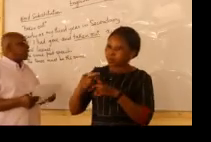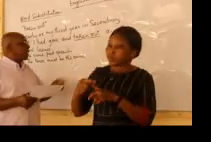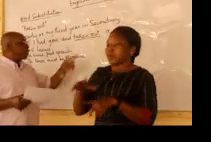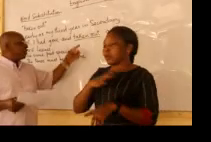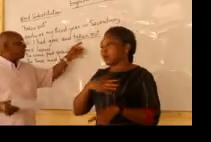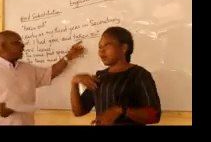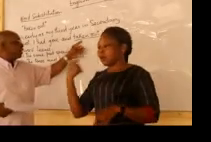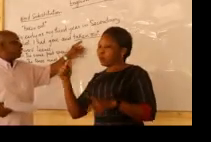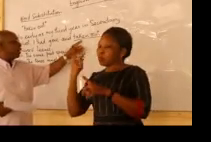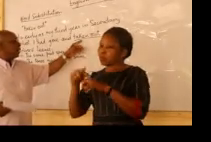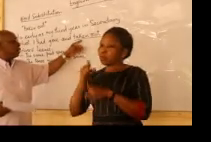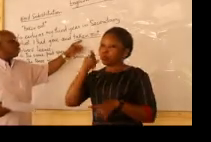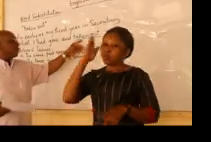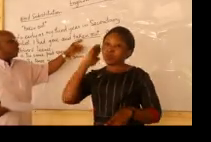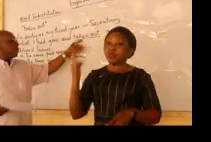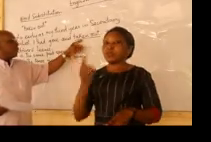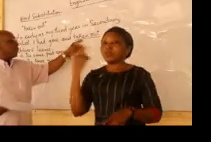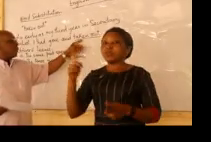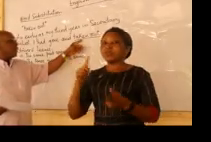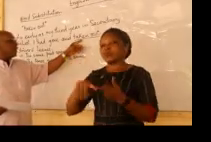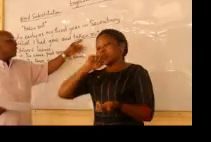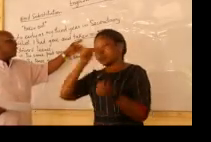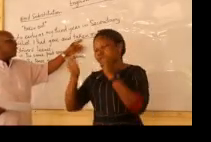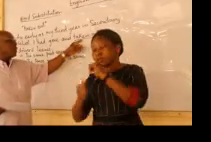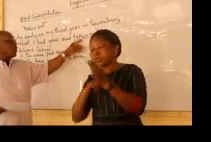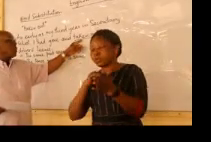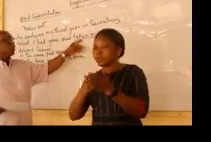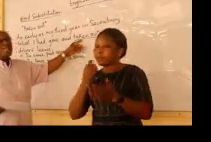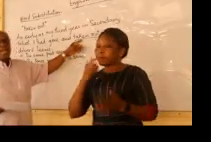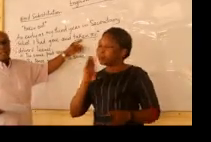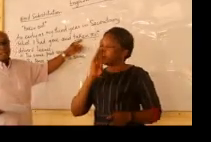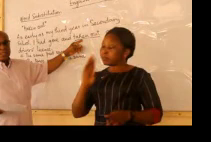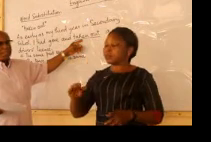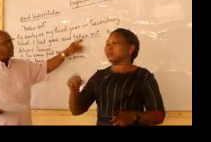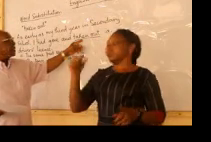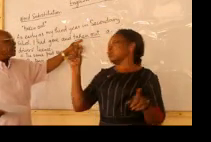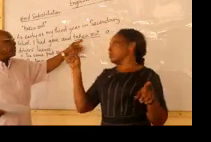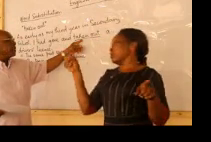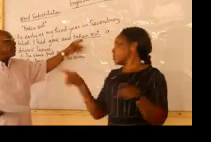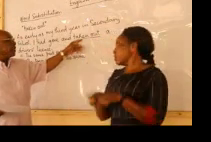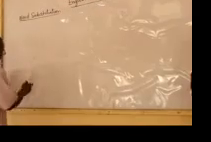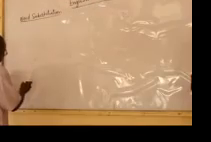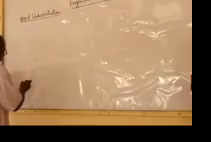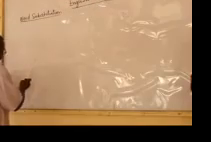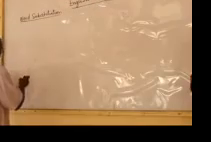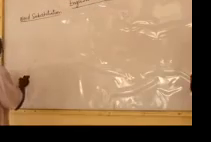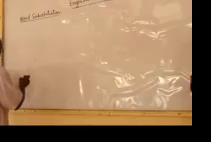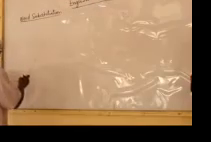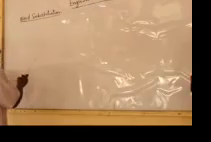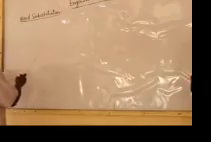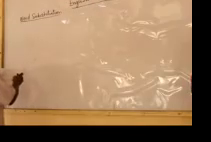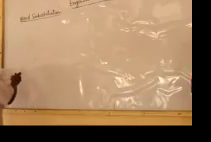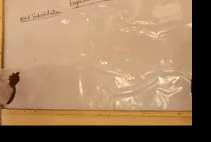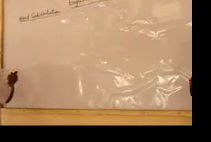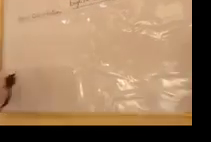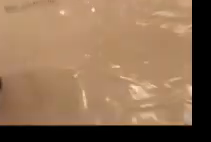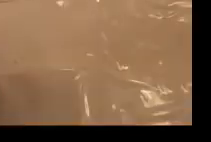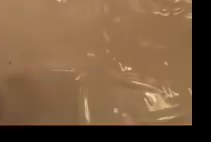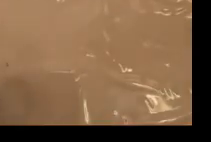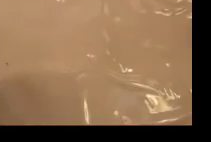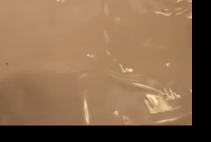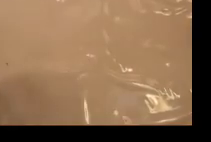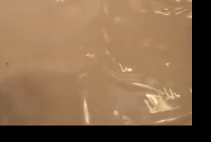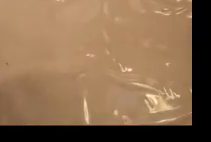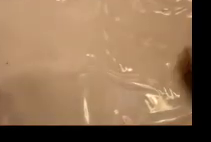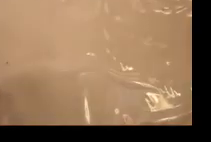same. Here we said this is obtained, because if you have